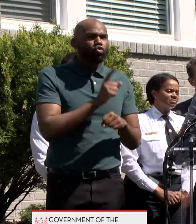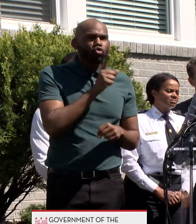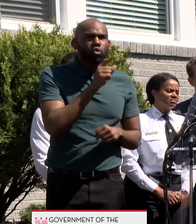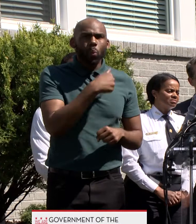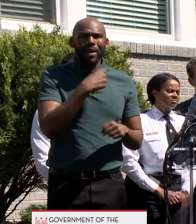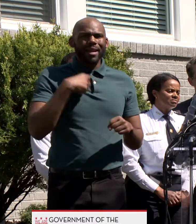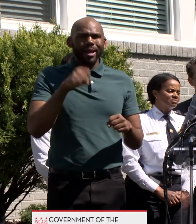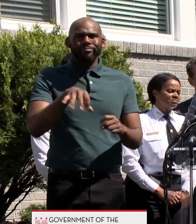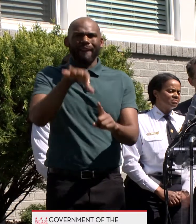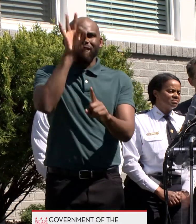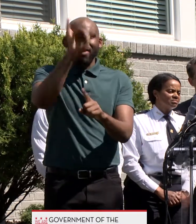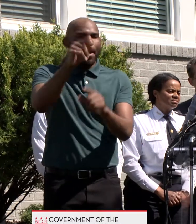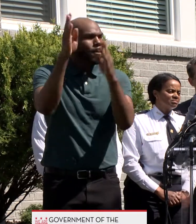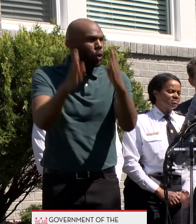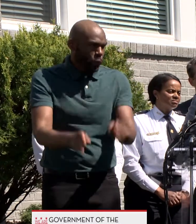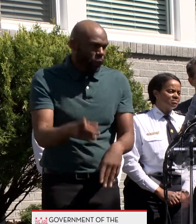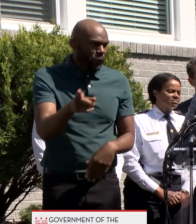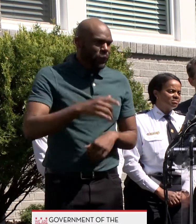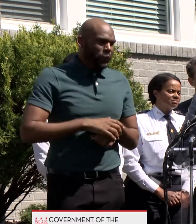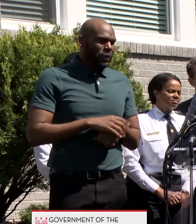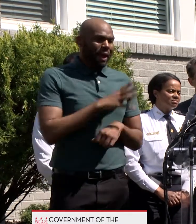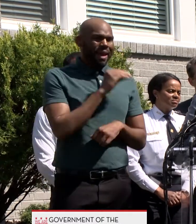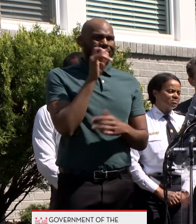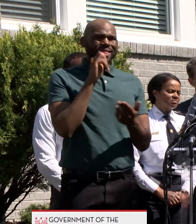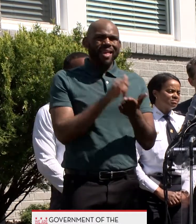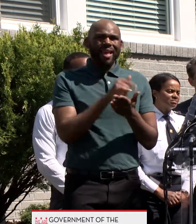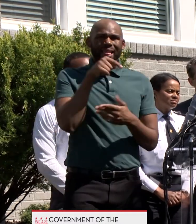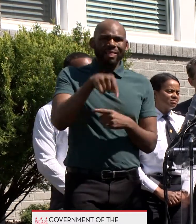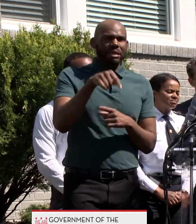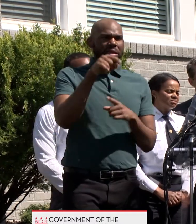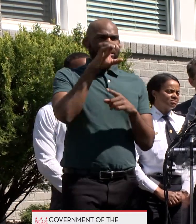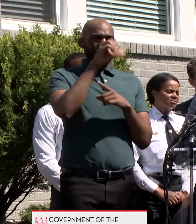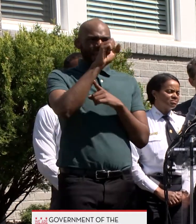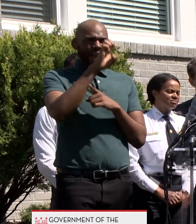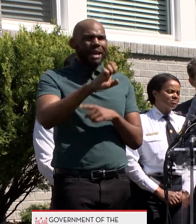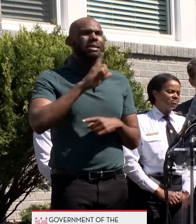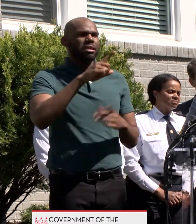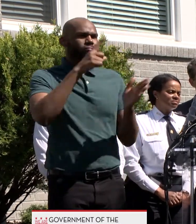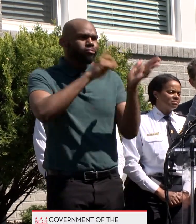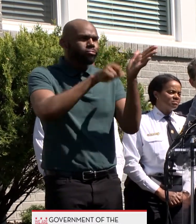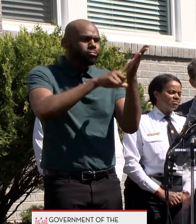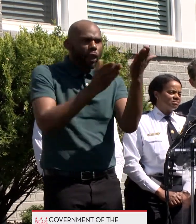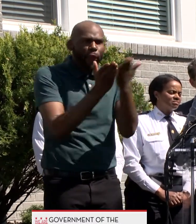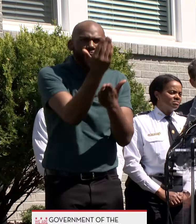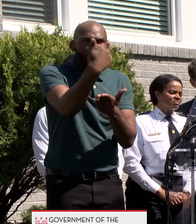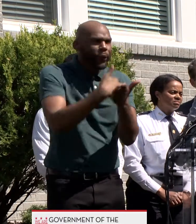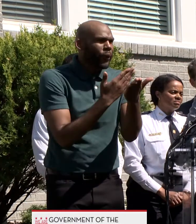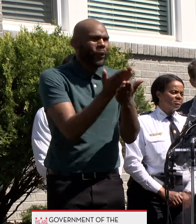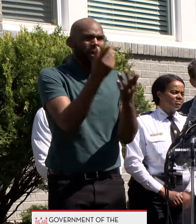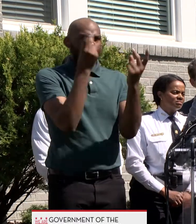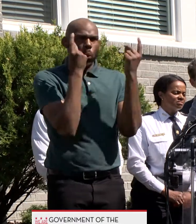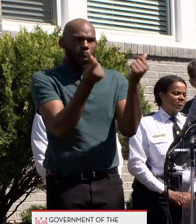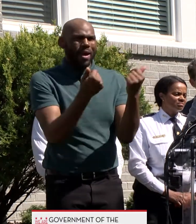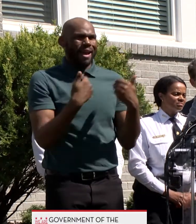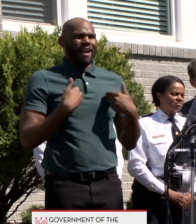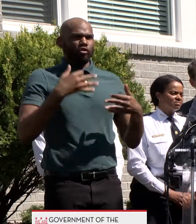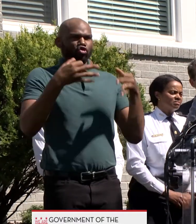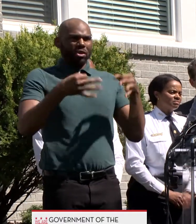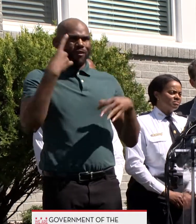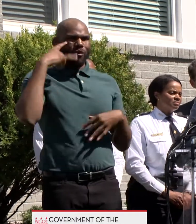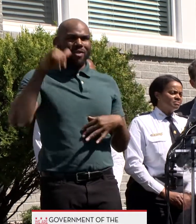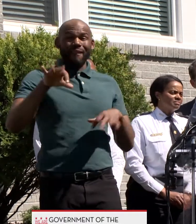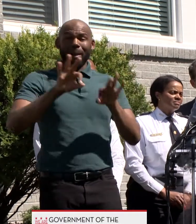that we can locate that individual and that this case is investigated fully, thoroughly, and quickly, and we have justice for this